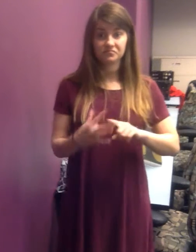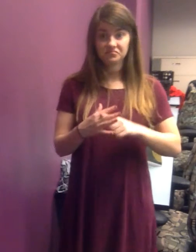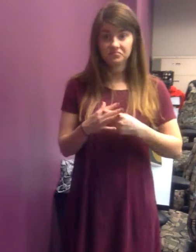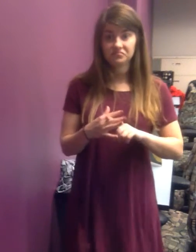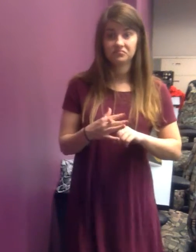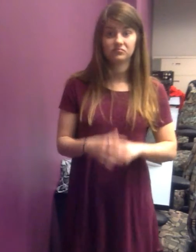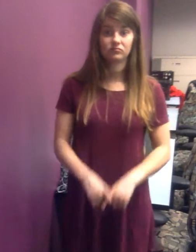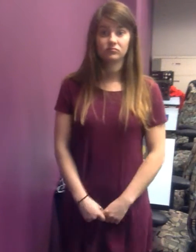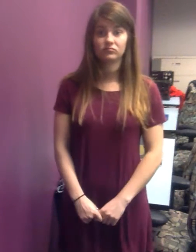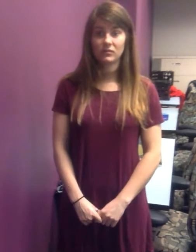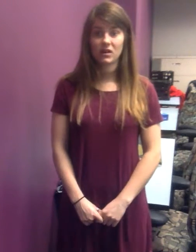global warming was dropped.